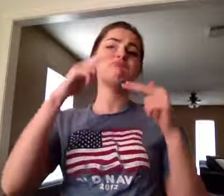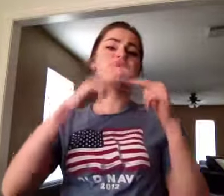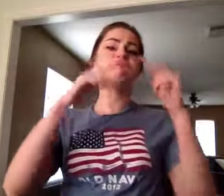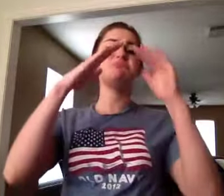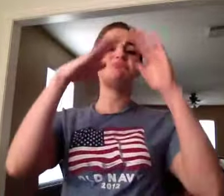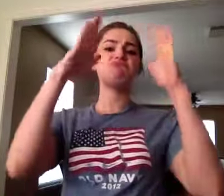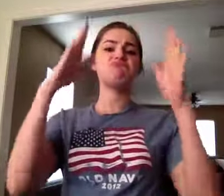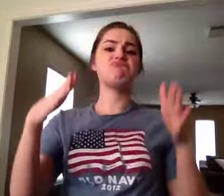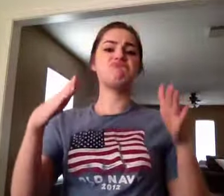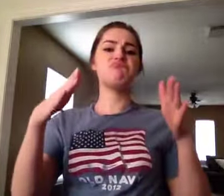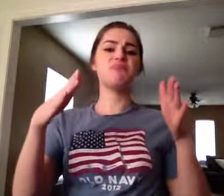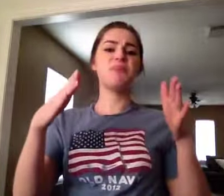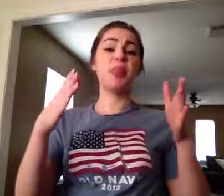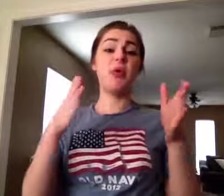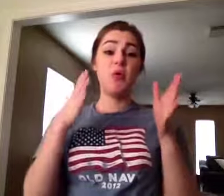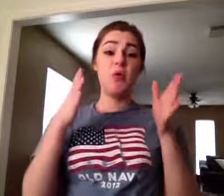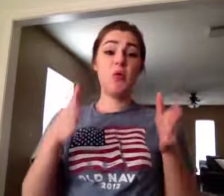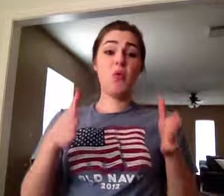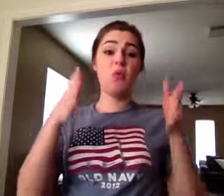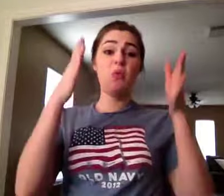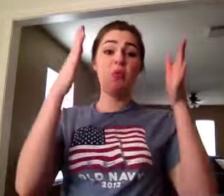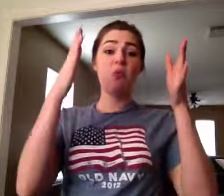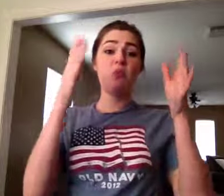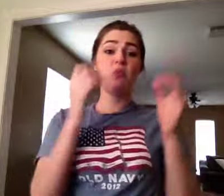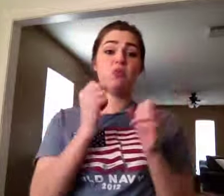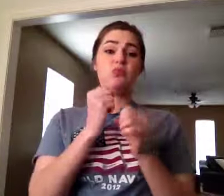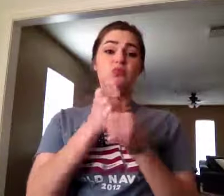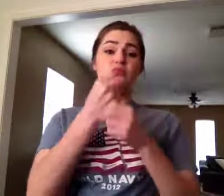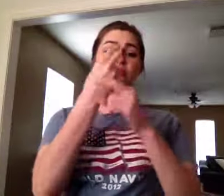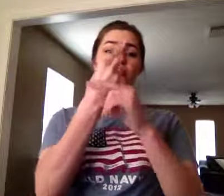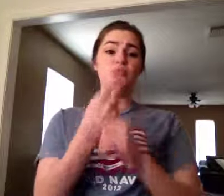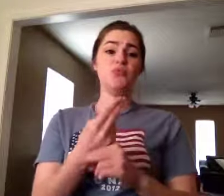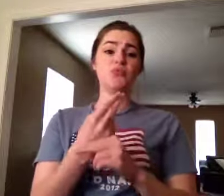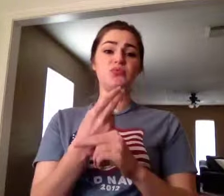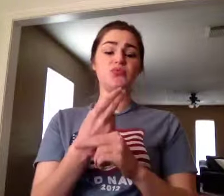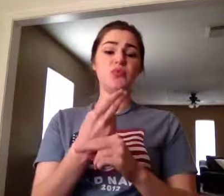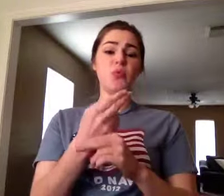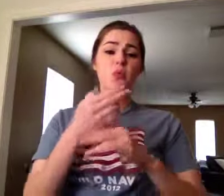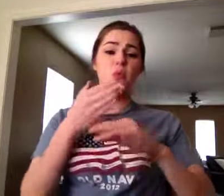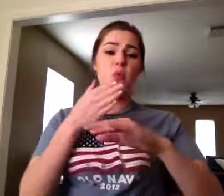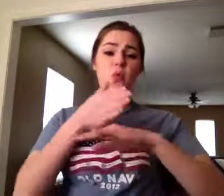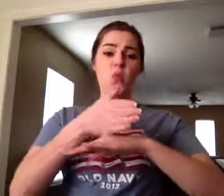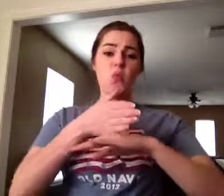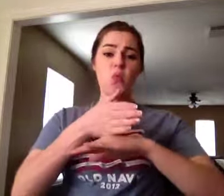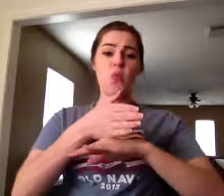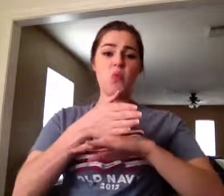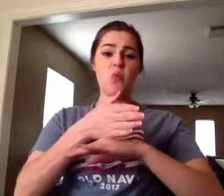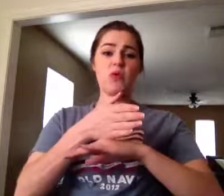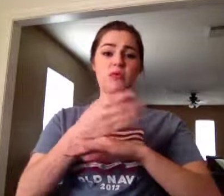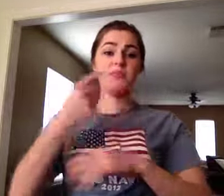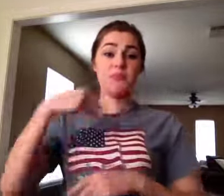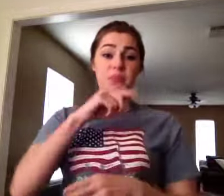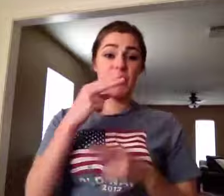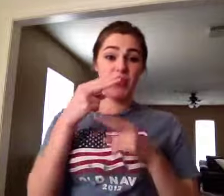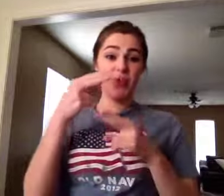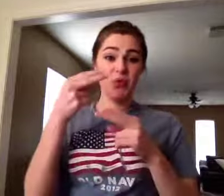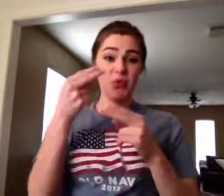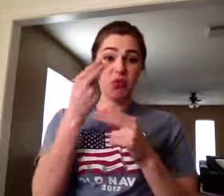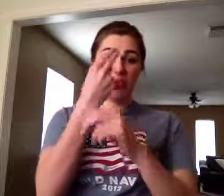made out of plywood, and he wants to have the cement floor. We are going to use geometry to show how Mr. Jones can